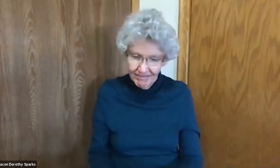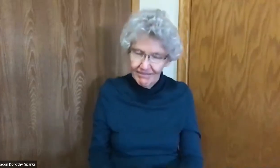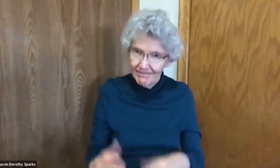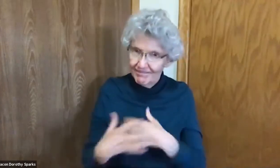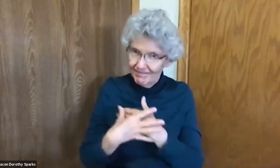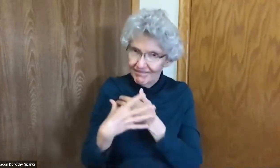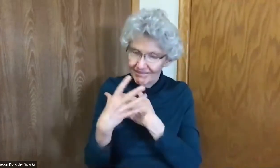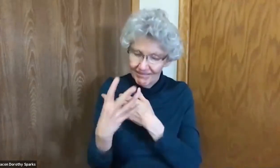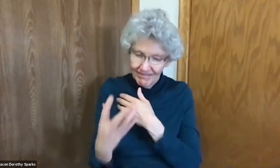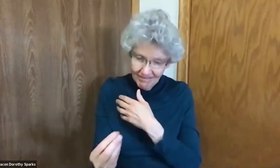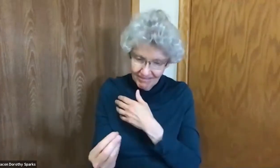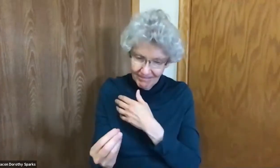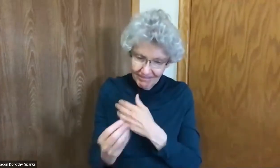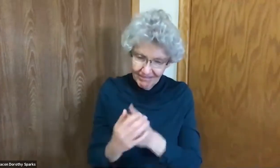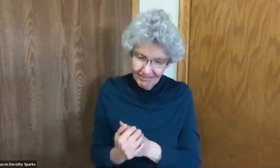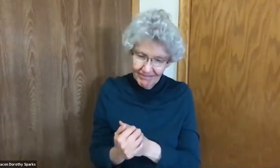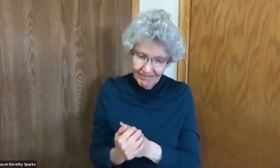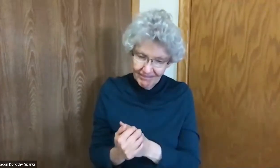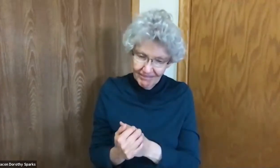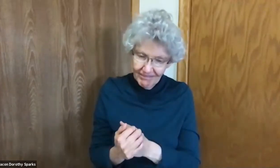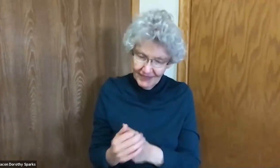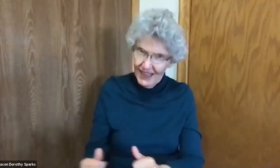Prayers of the people.